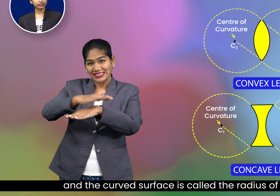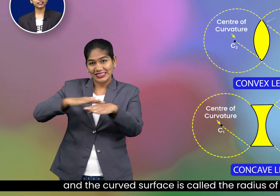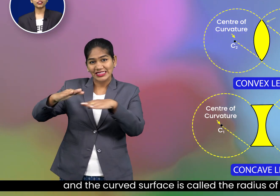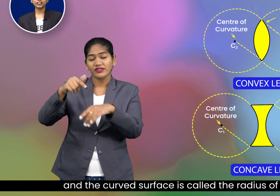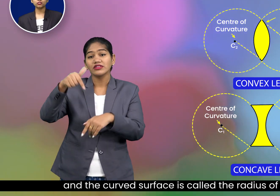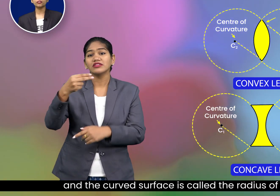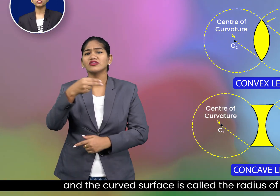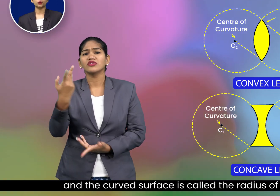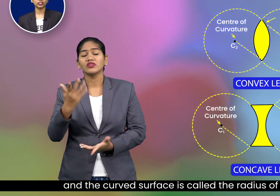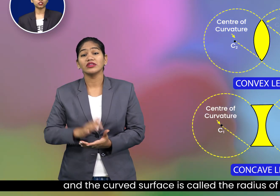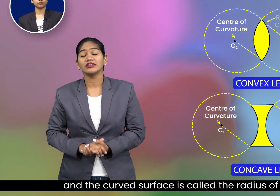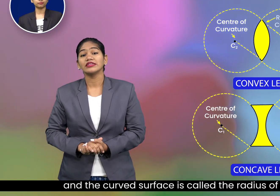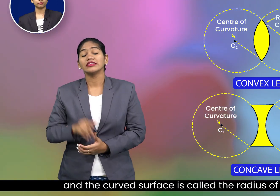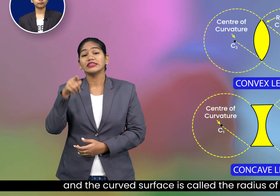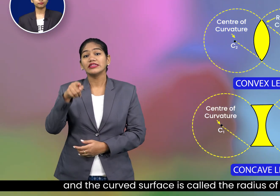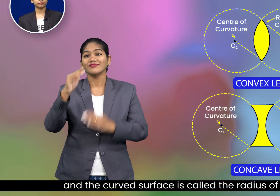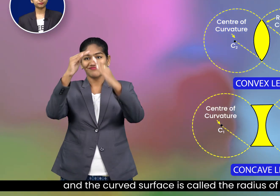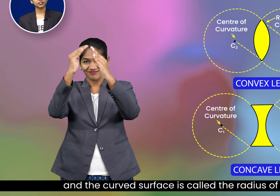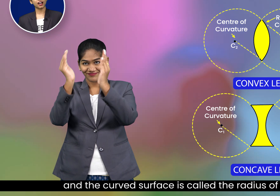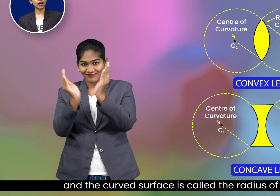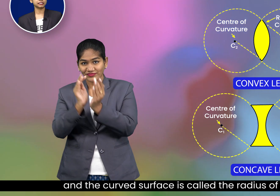the radius of curvature, R.